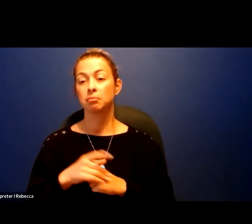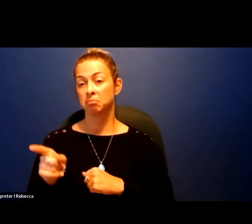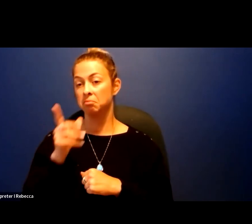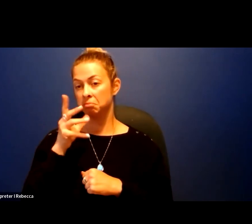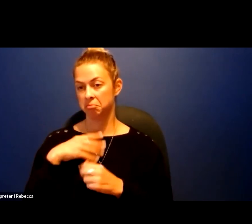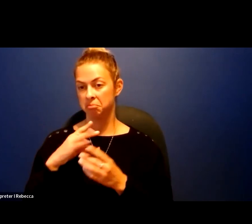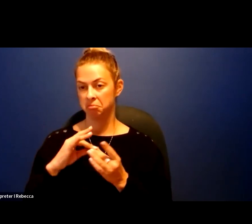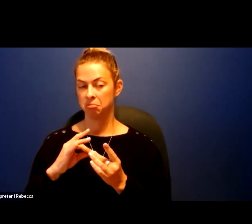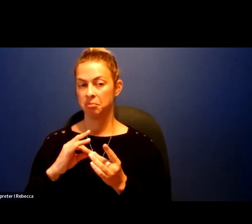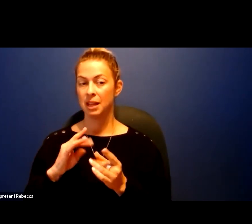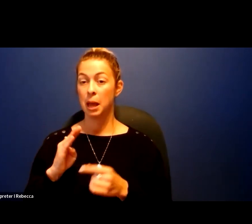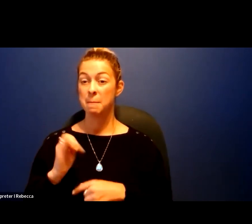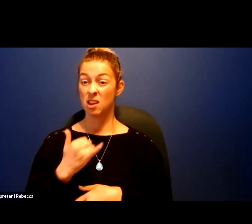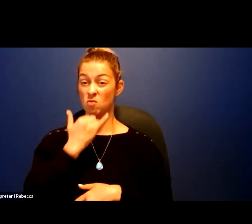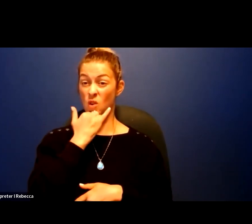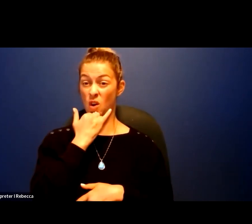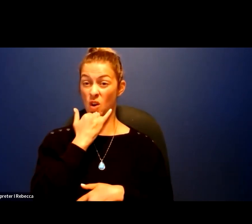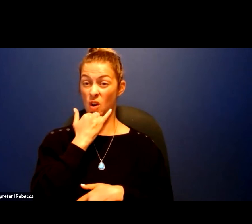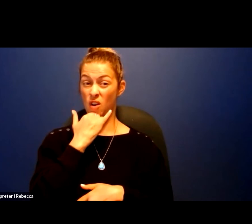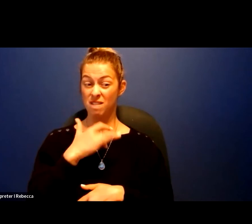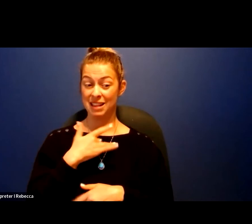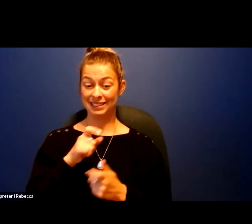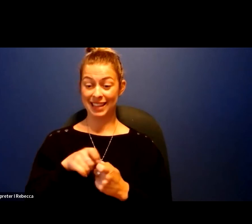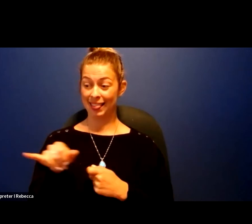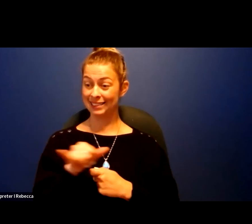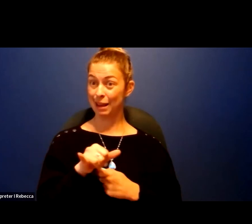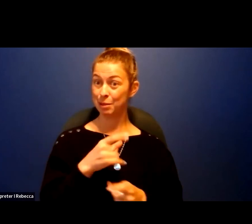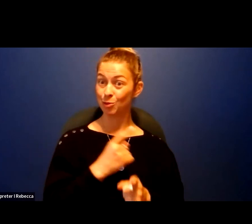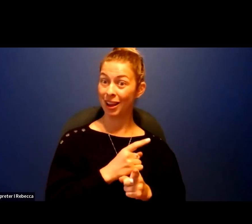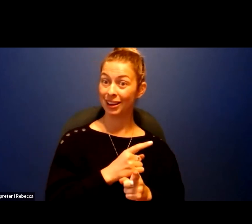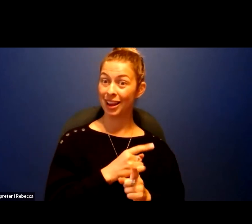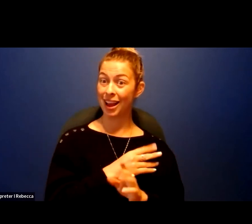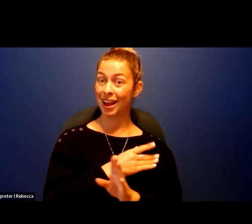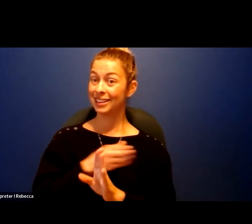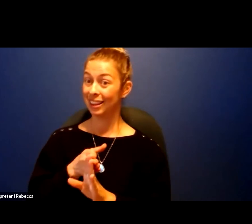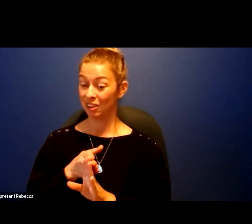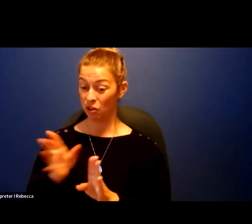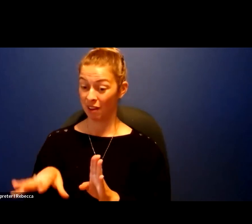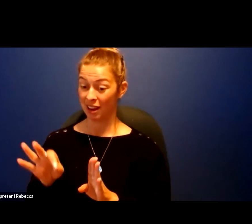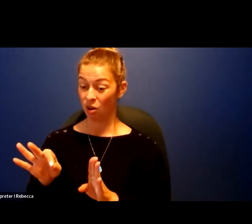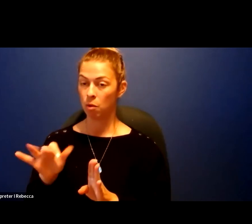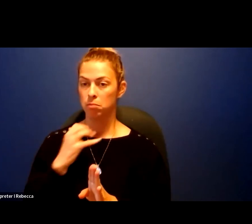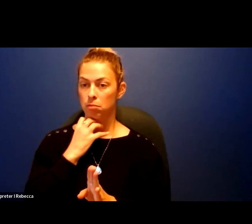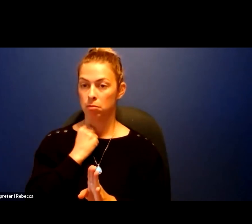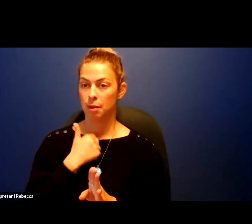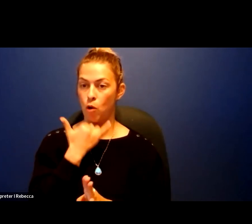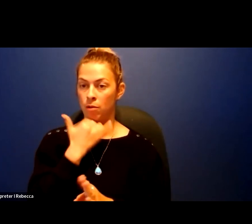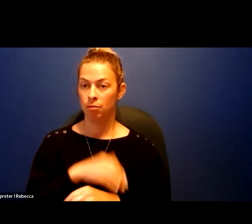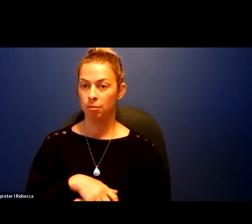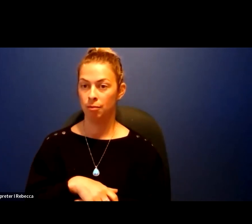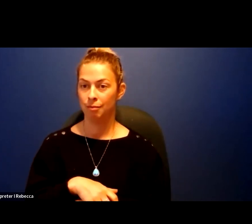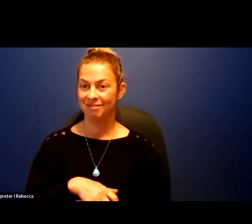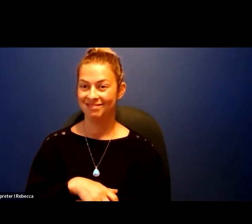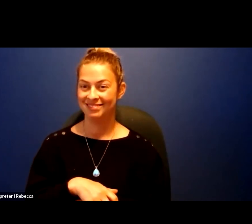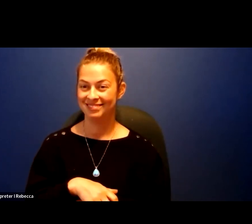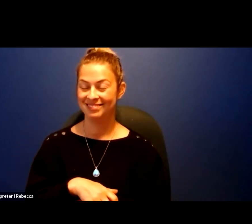feels exactly like being right until you discover that you're wrong. You are as confident